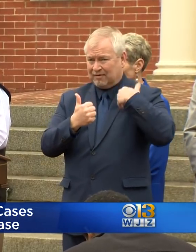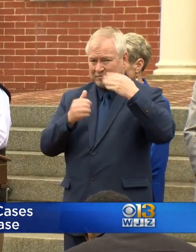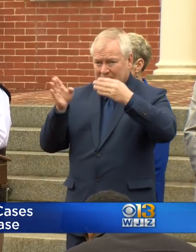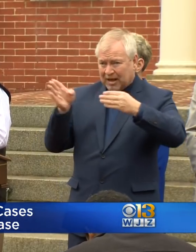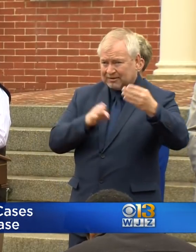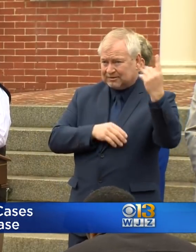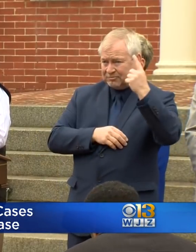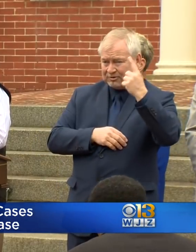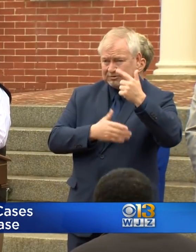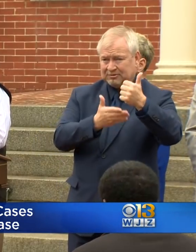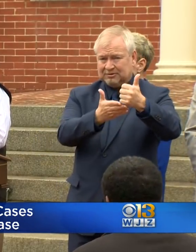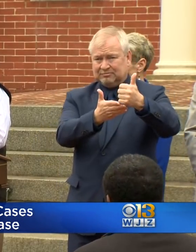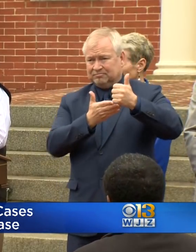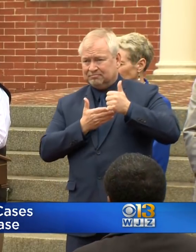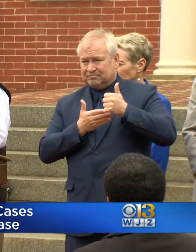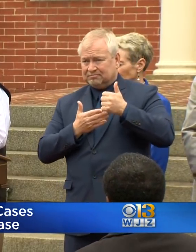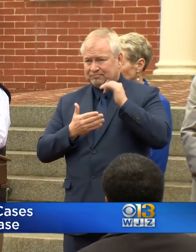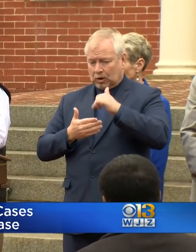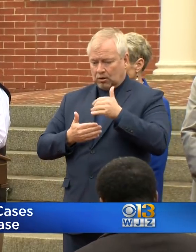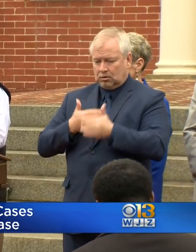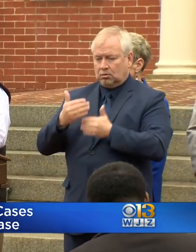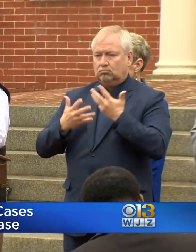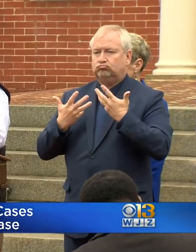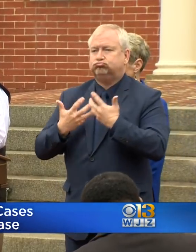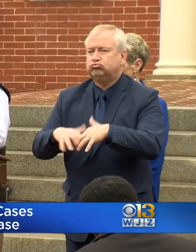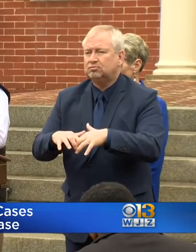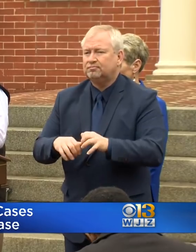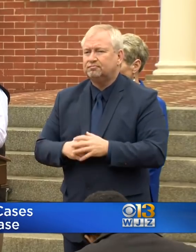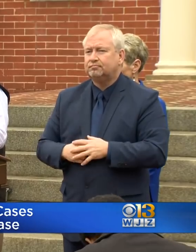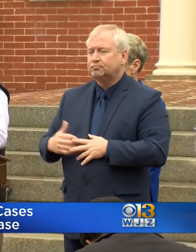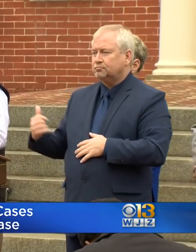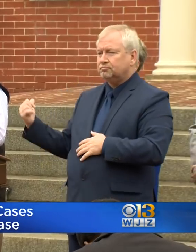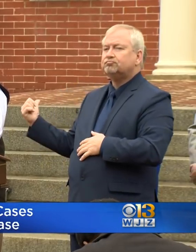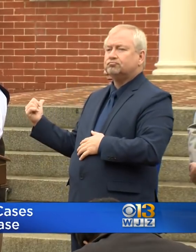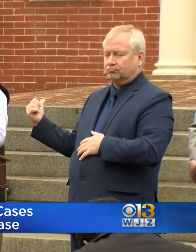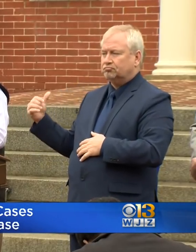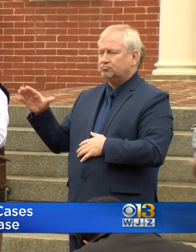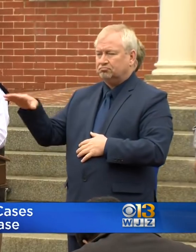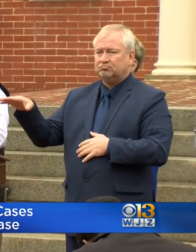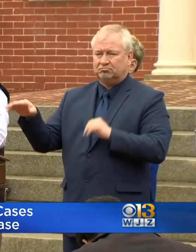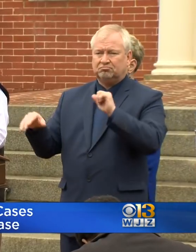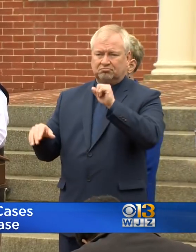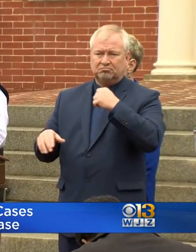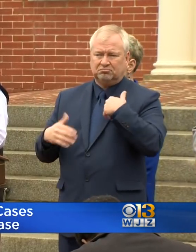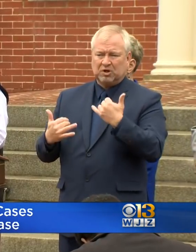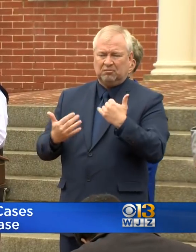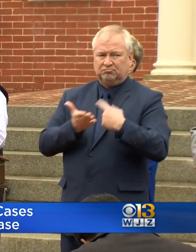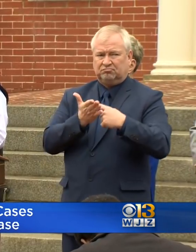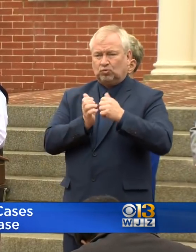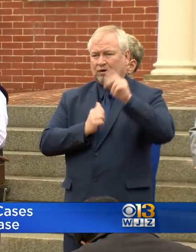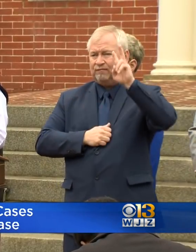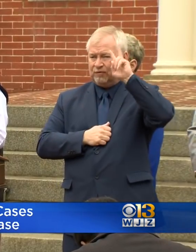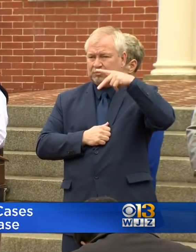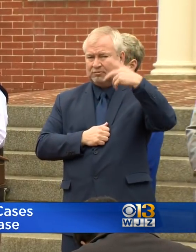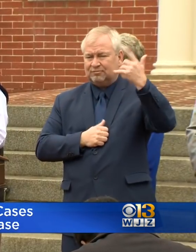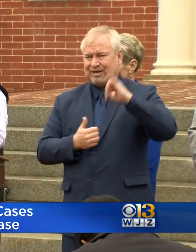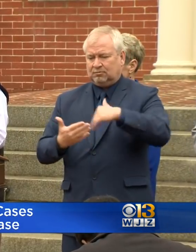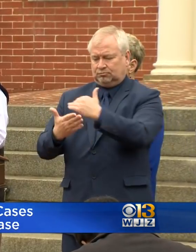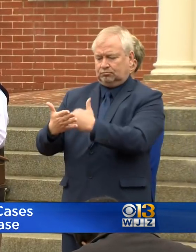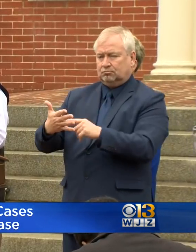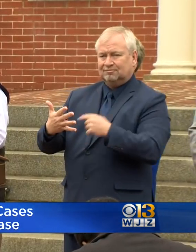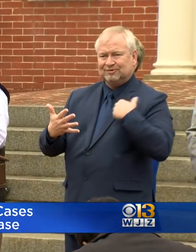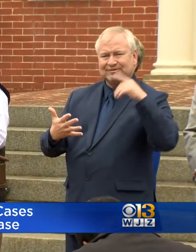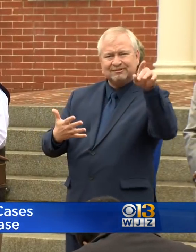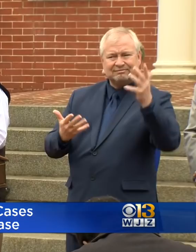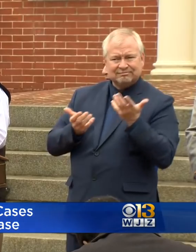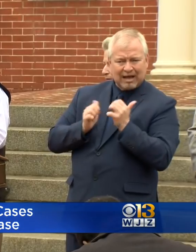So one of the things that we'll be talking with the president and the vice president today about today is one of the lists about making sure that we get some of those dollars right out to